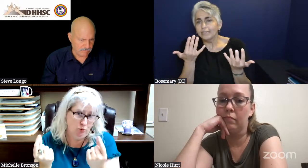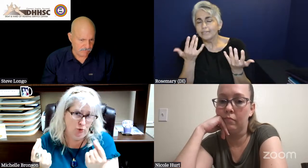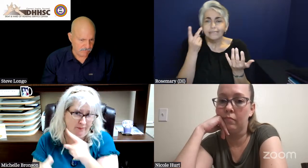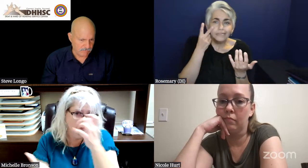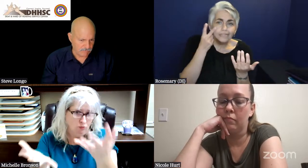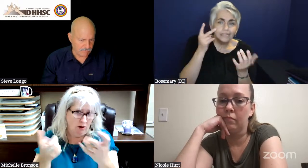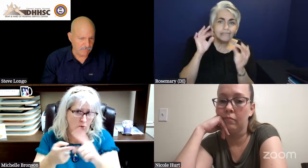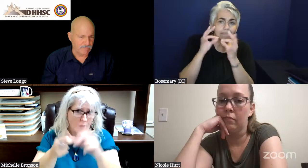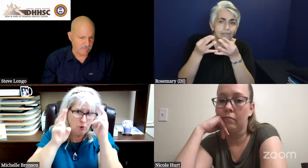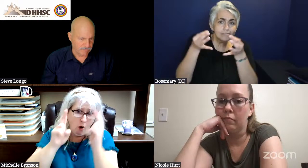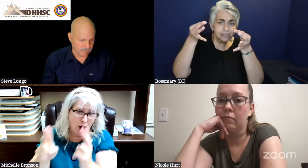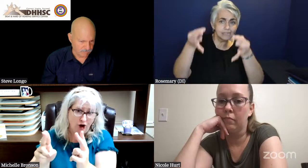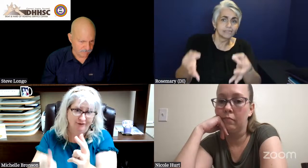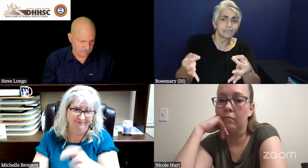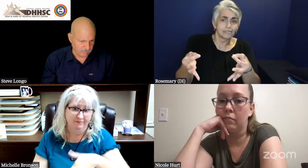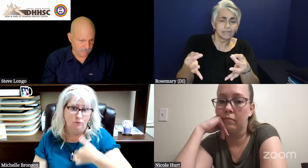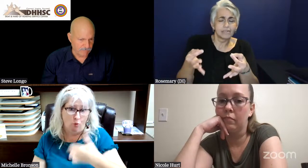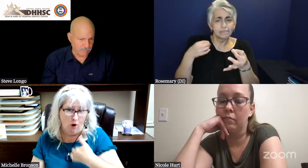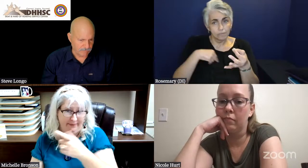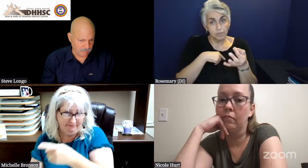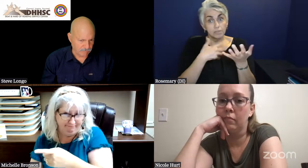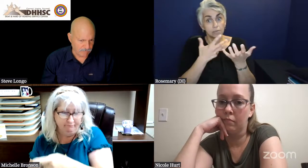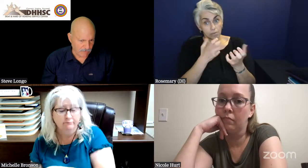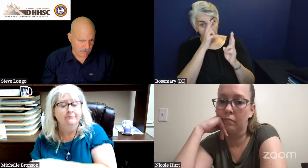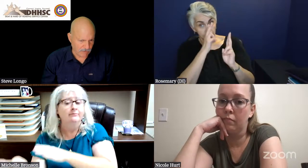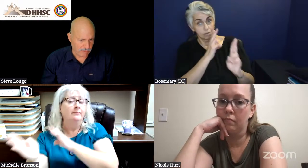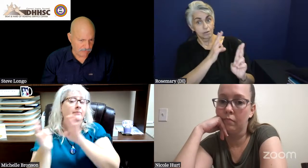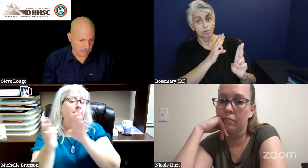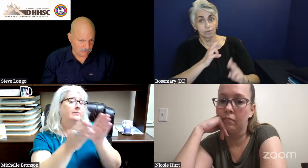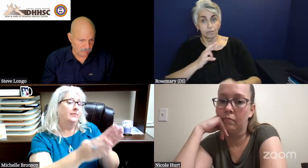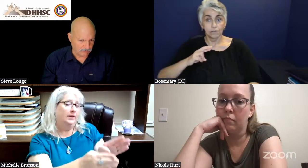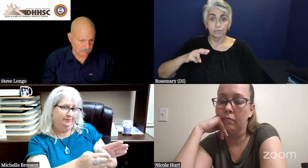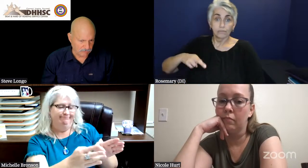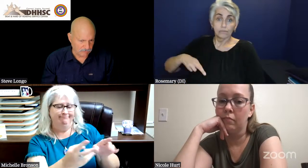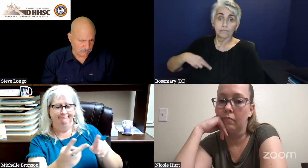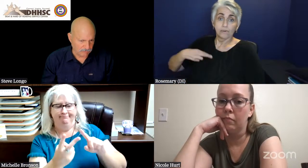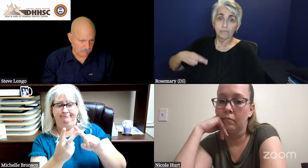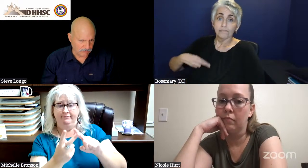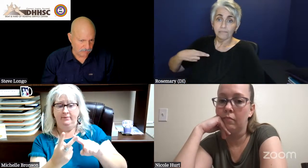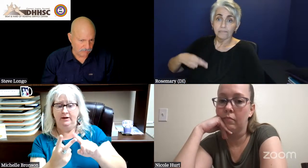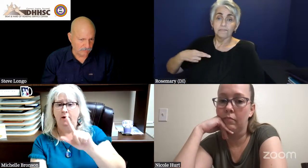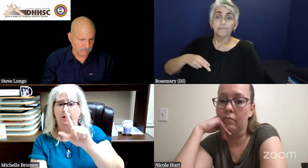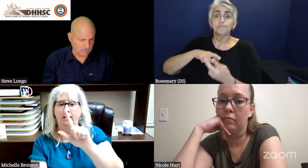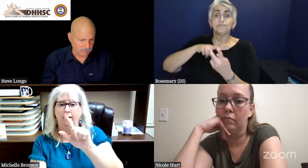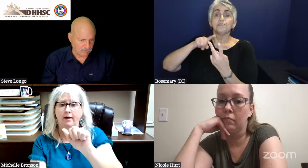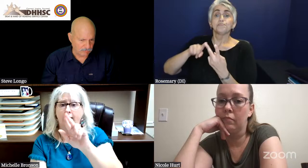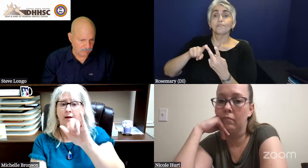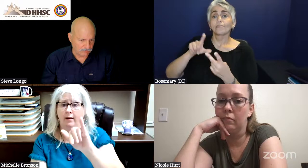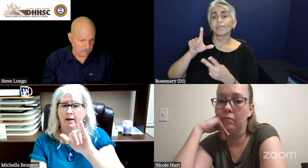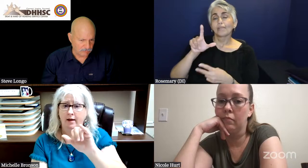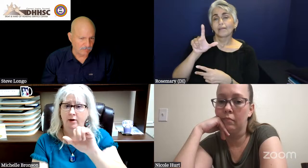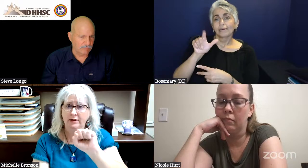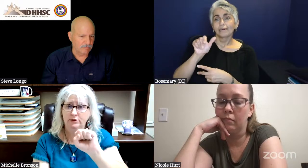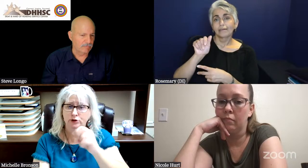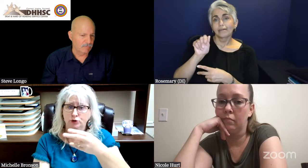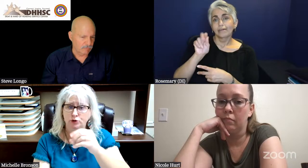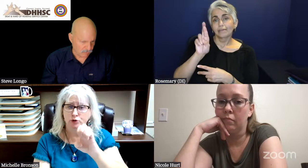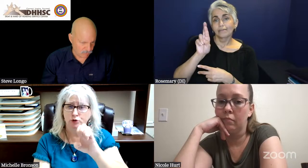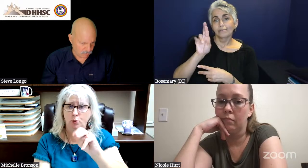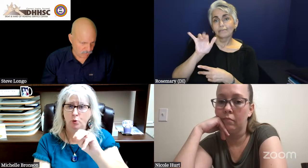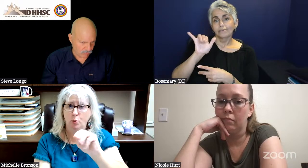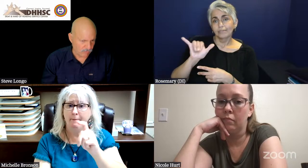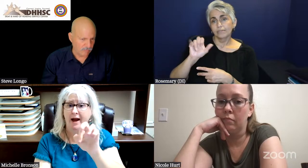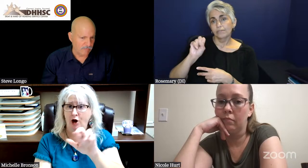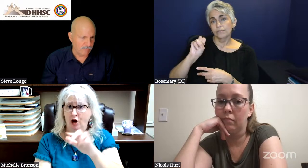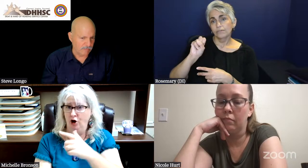And I don't know if there's something that we should do. We don't know what they're going to do. We want to honor Robin, but we don't know